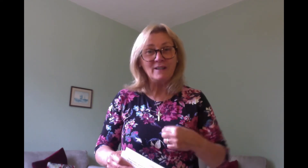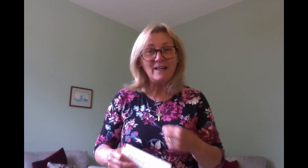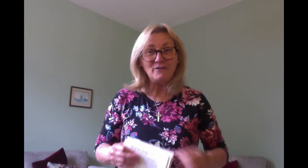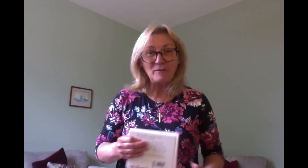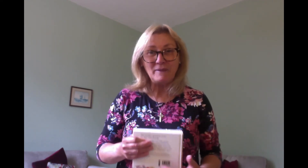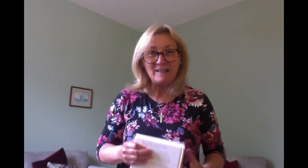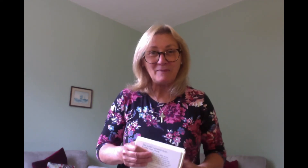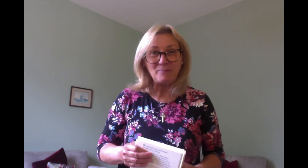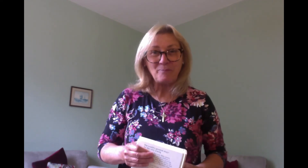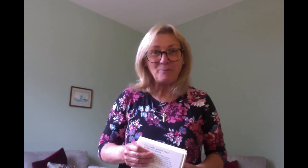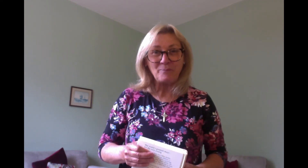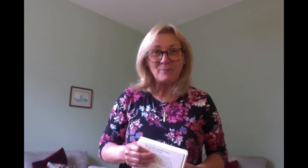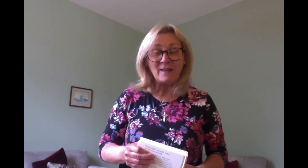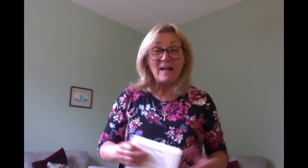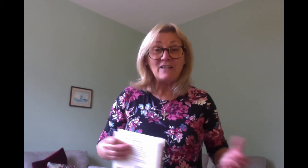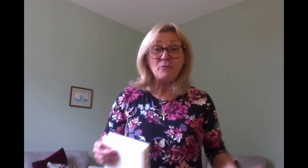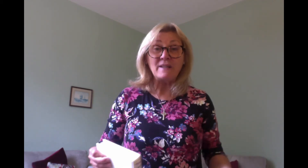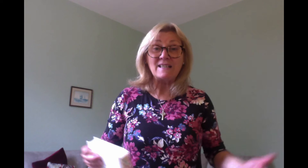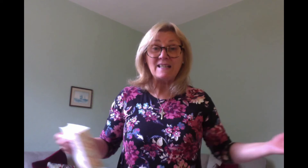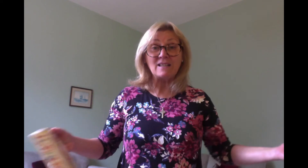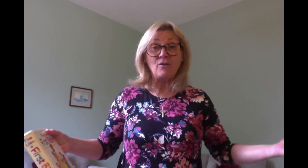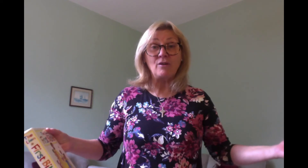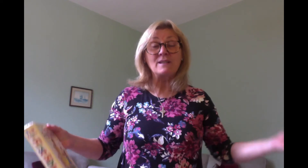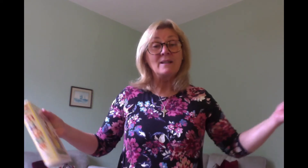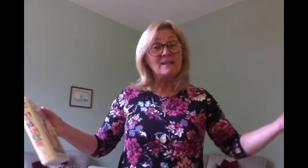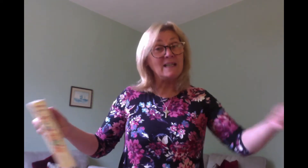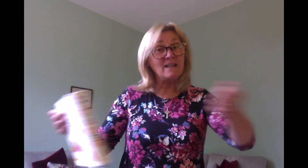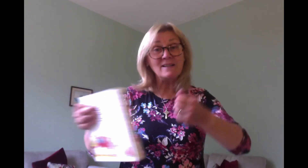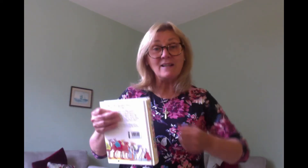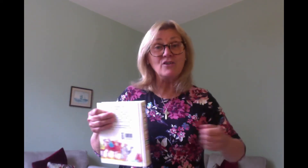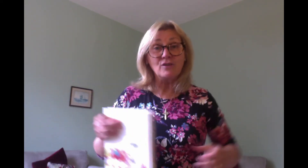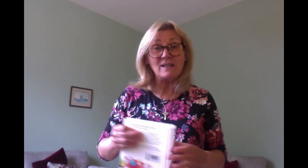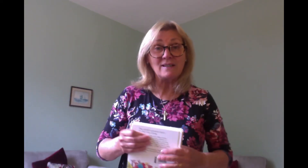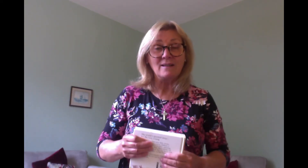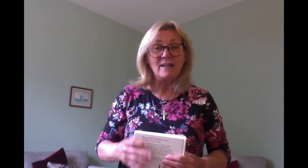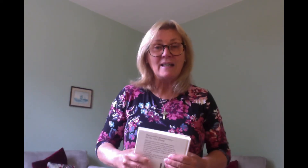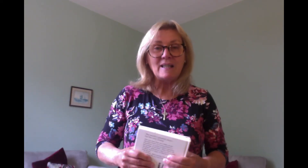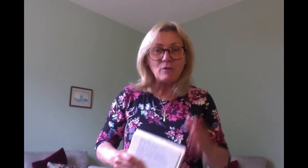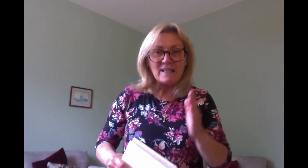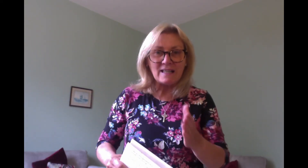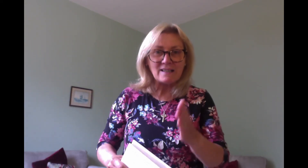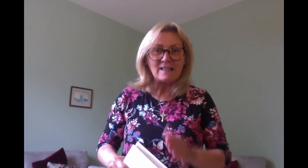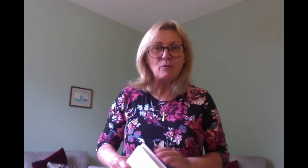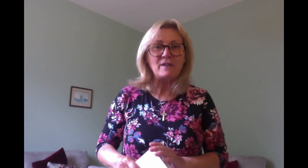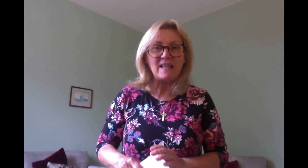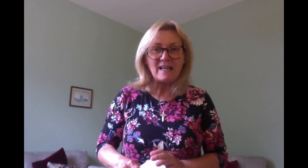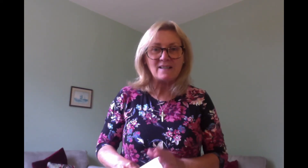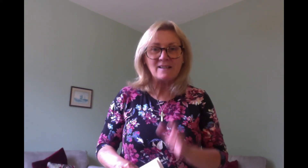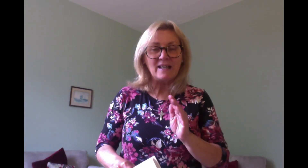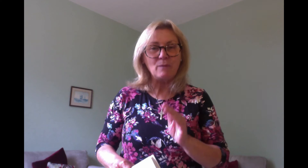and for me. And if we say to God, "Take us and use us," he will take us and he will protect us, he will